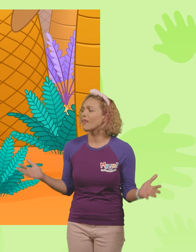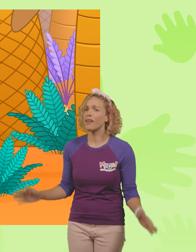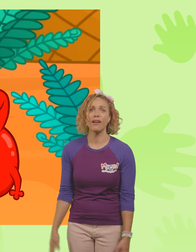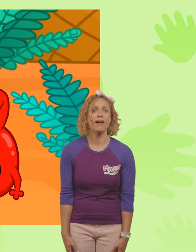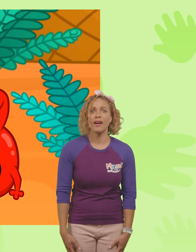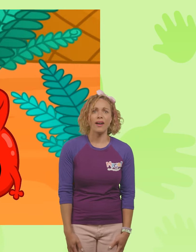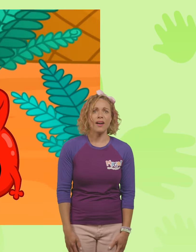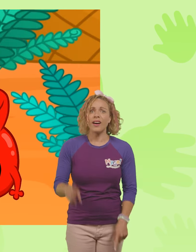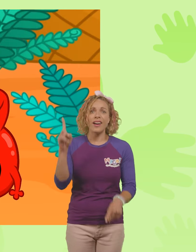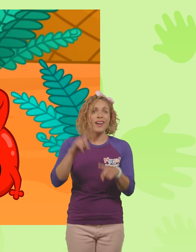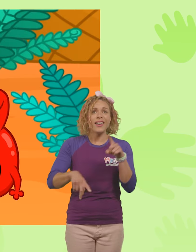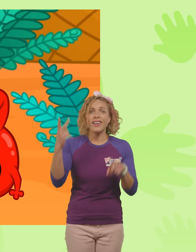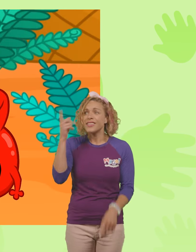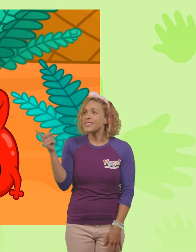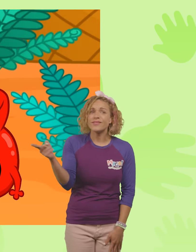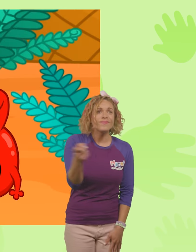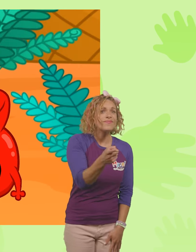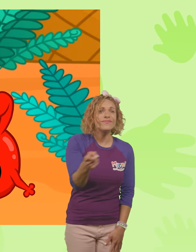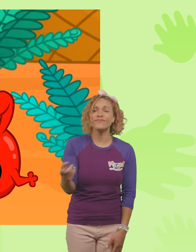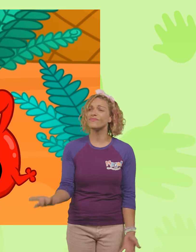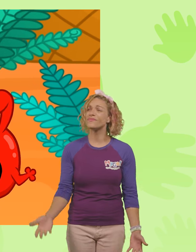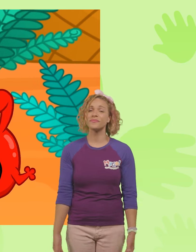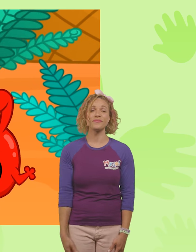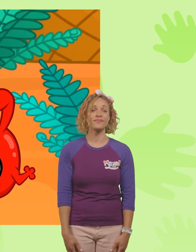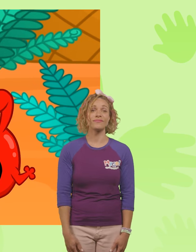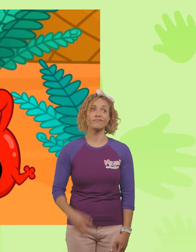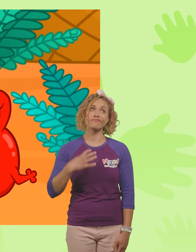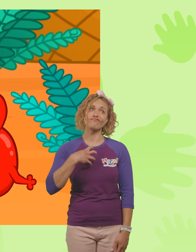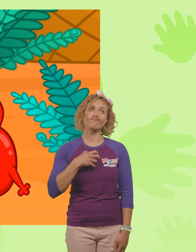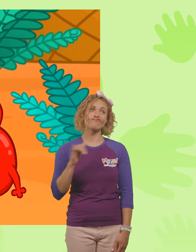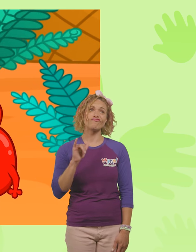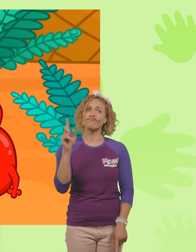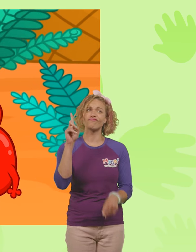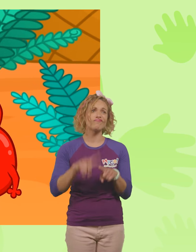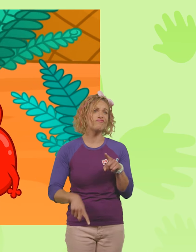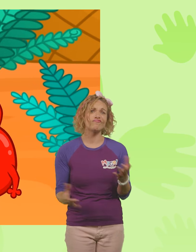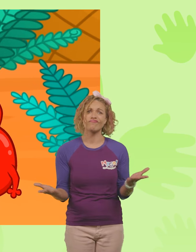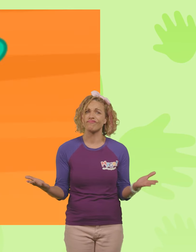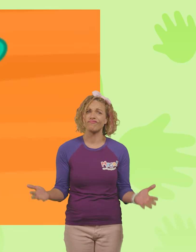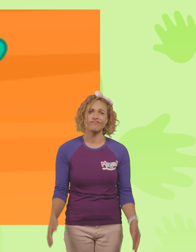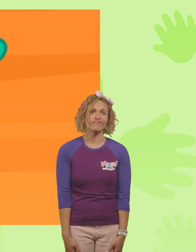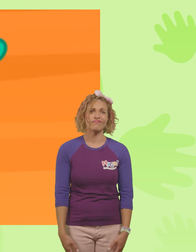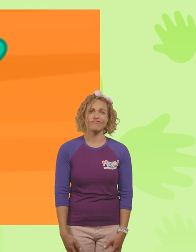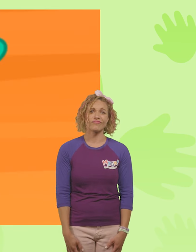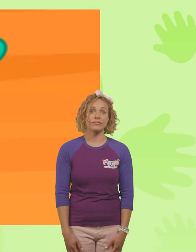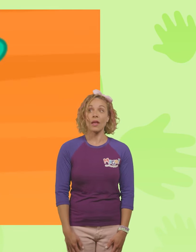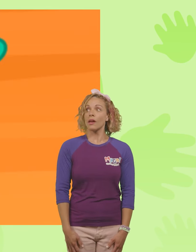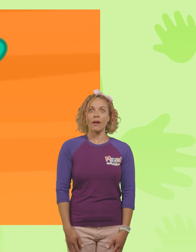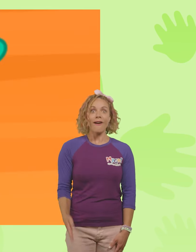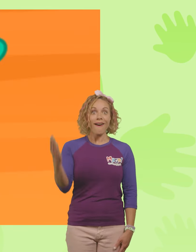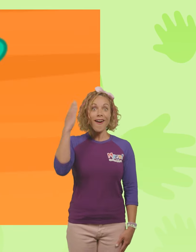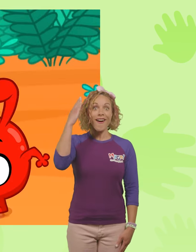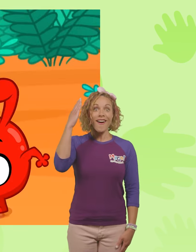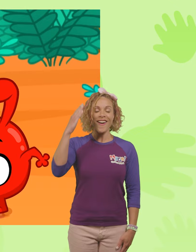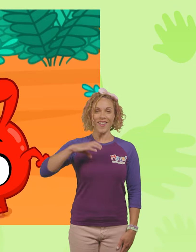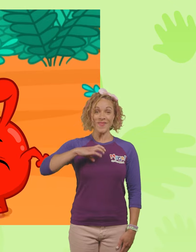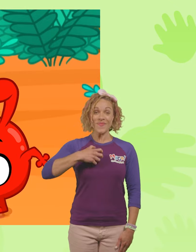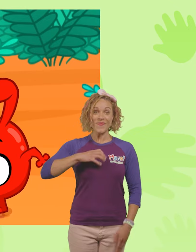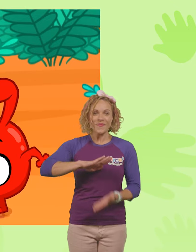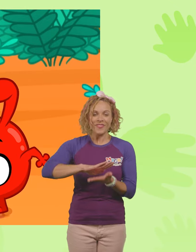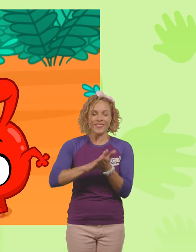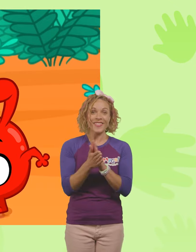Uh-oh. I can't see them anymore. Morphle cannot, too. I know. Morphle,